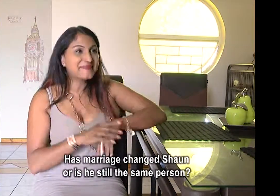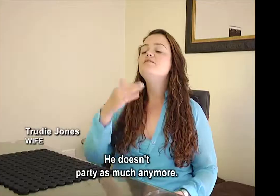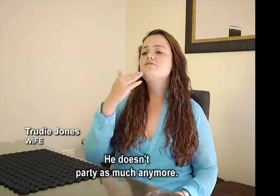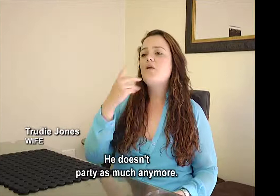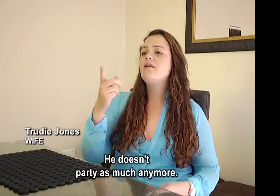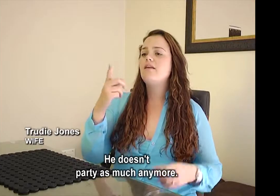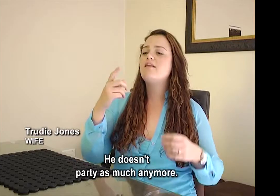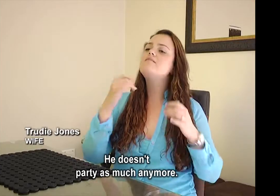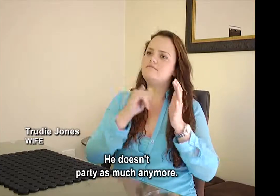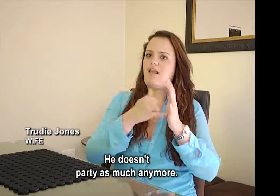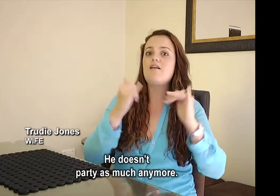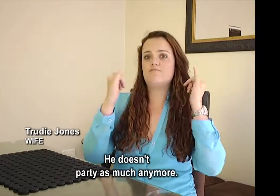He doesn't party as much anymore.